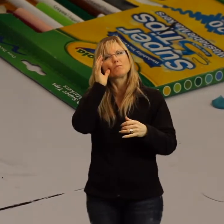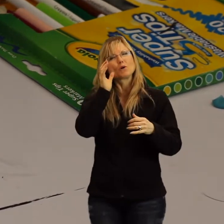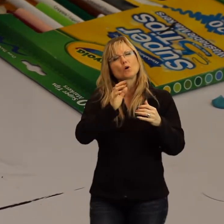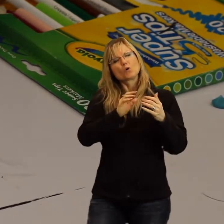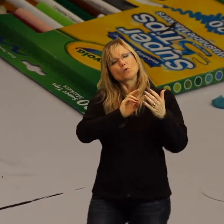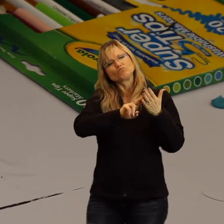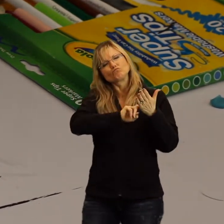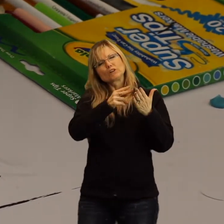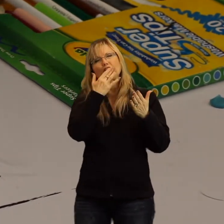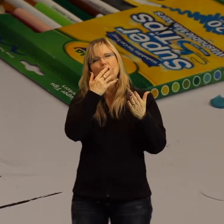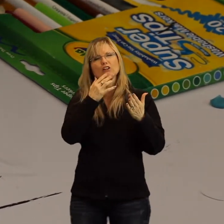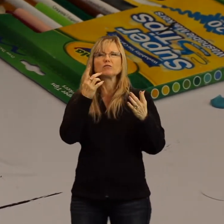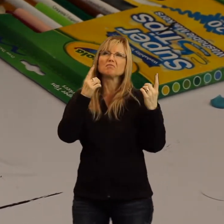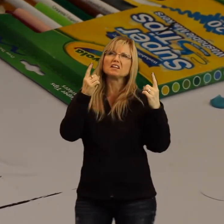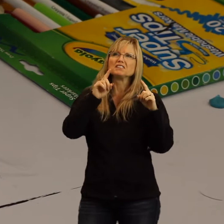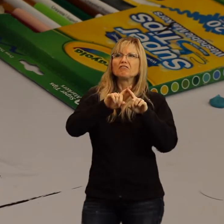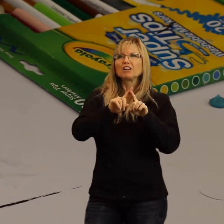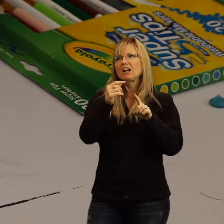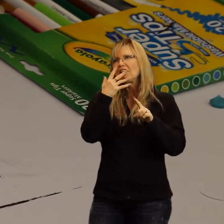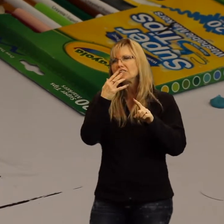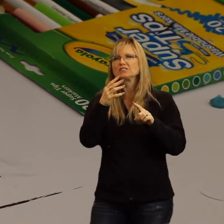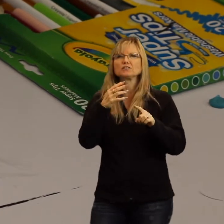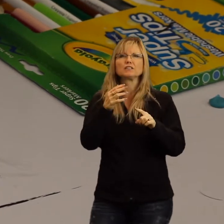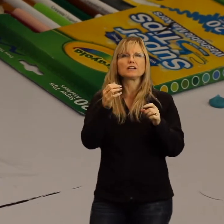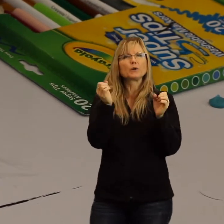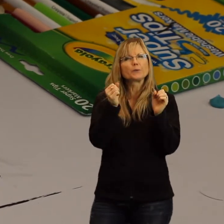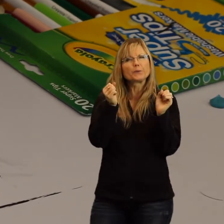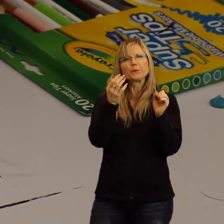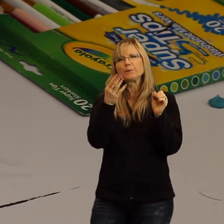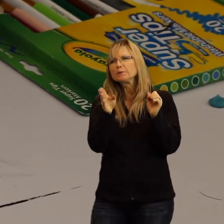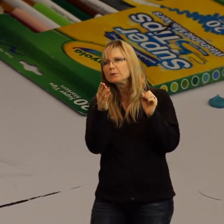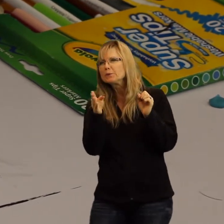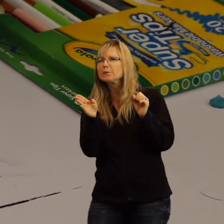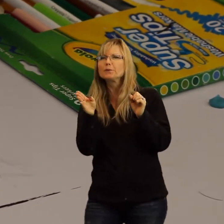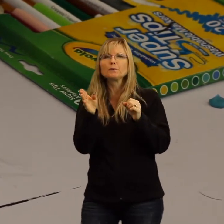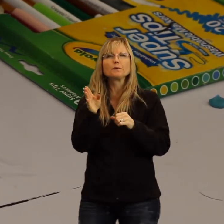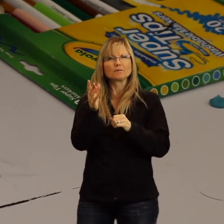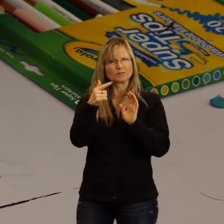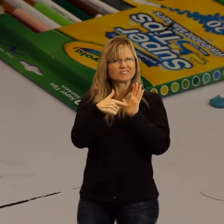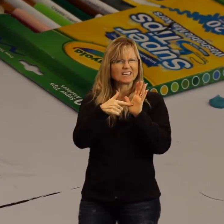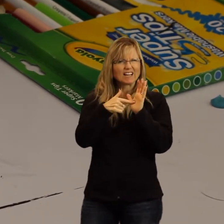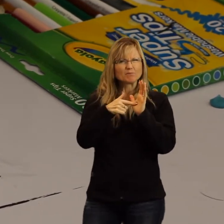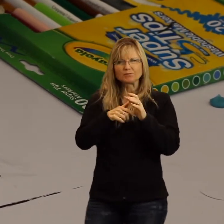cool blues, different